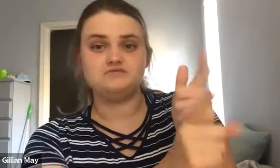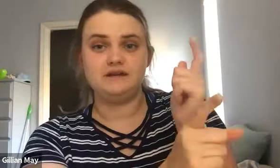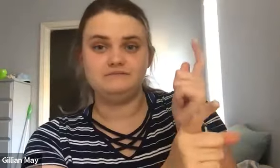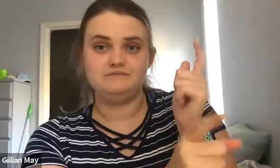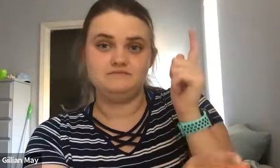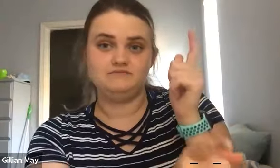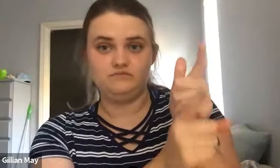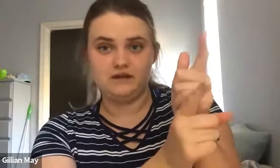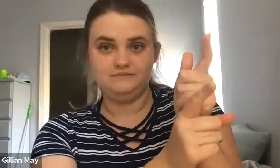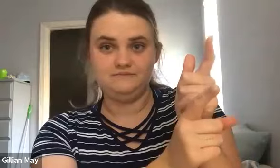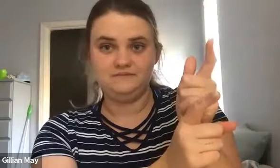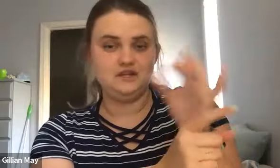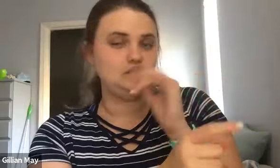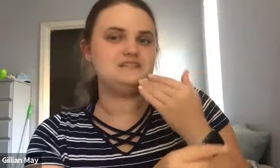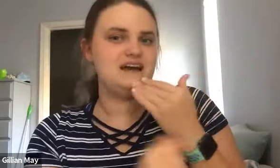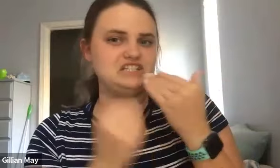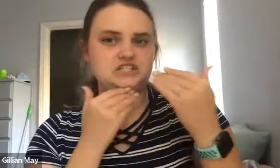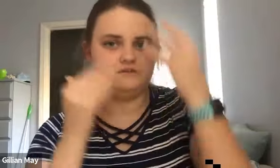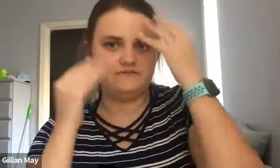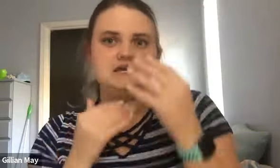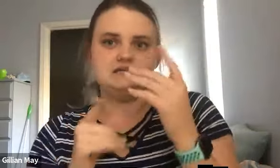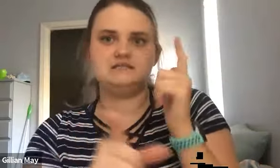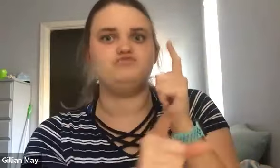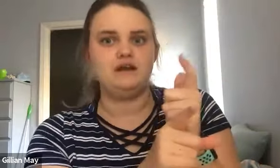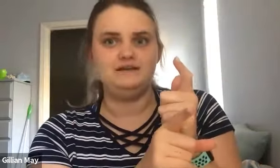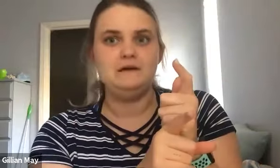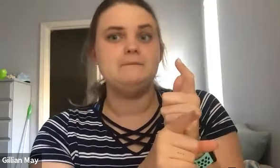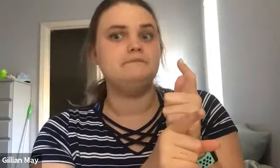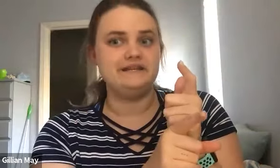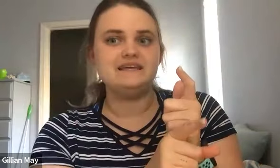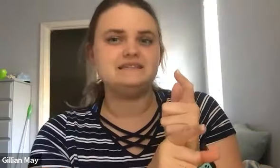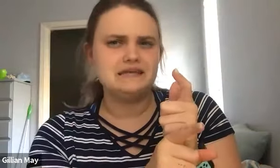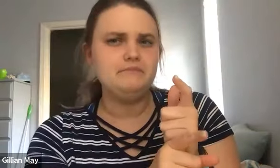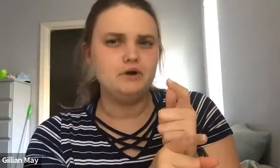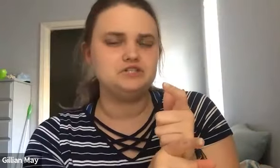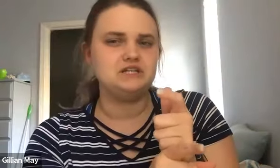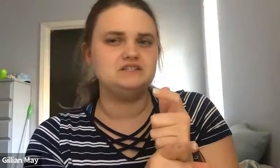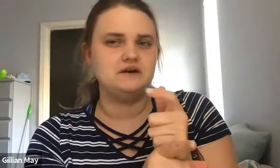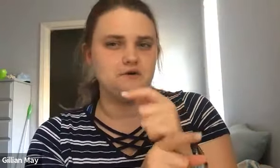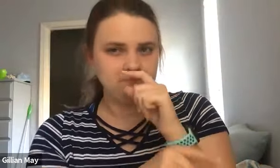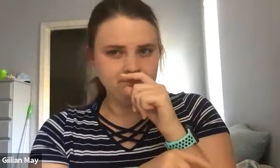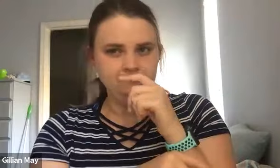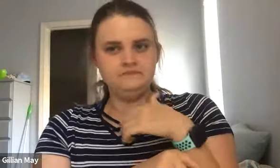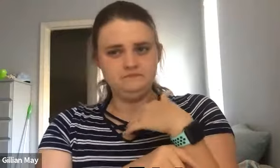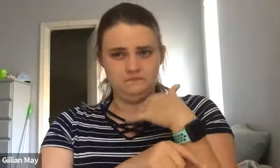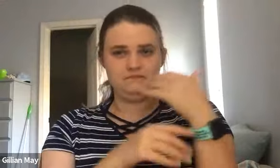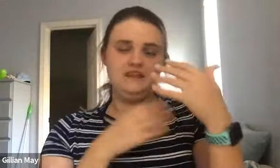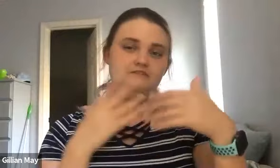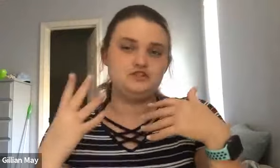right. You don't touch your face, right? But it's that same motion. And so if you're